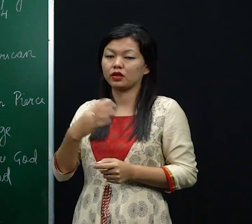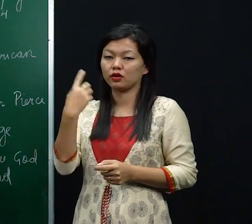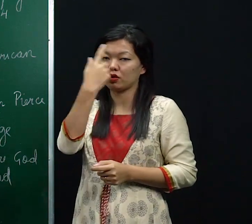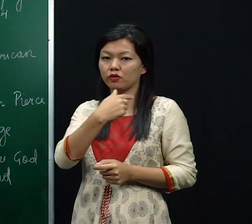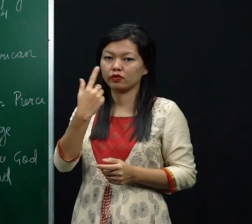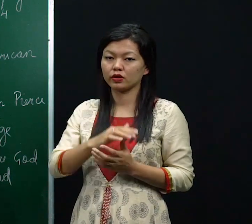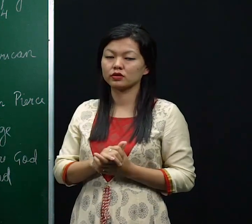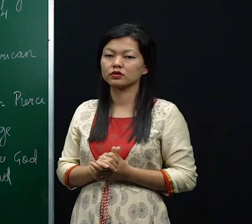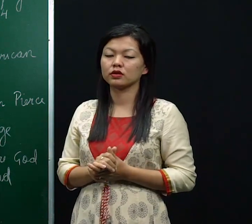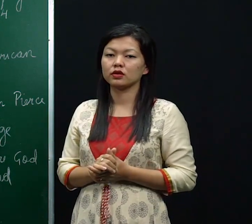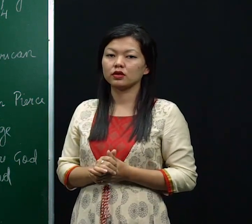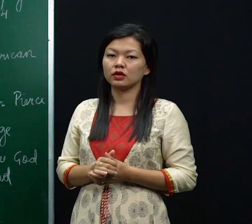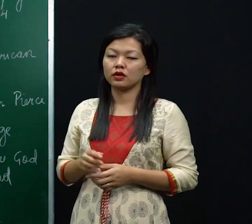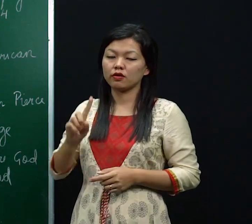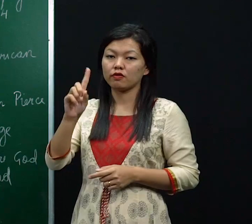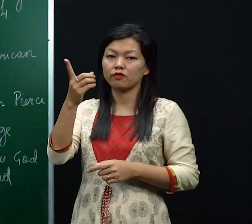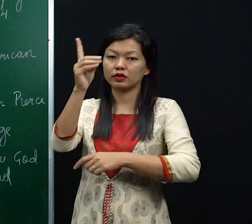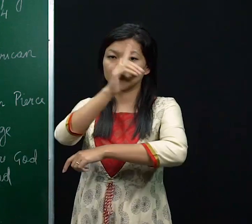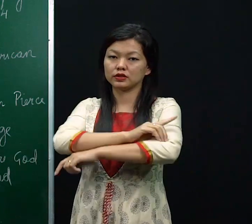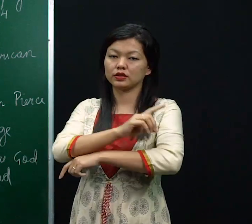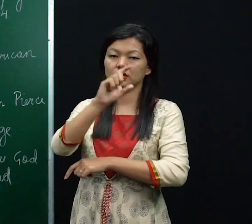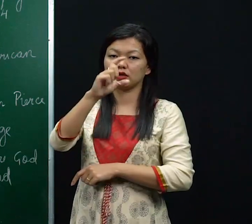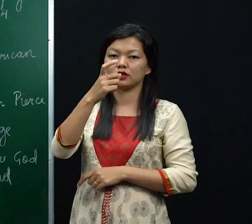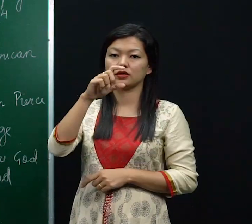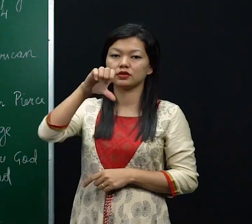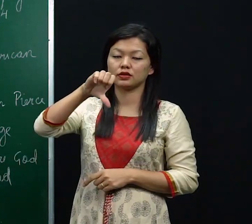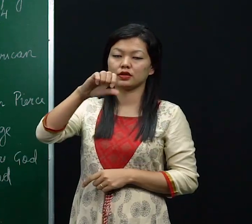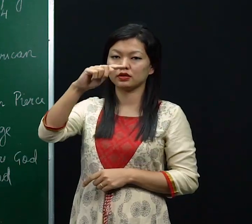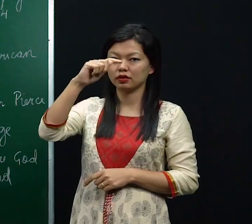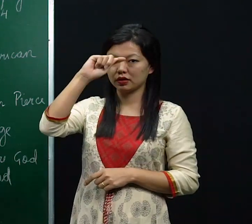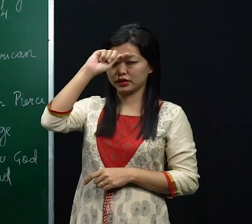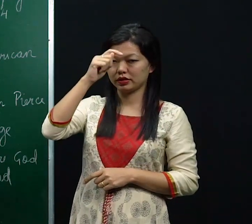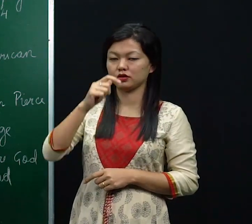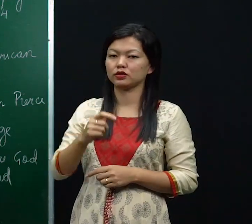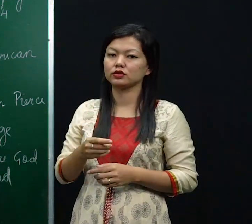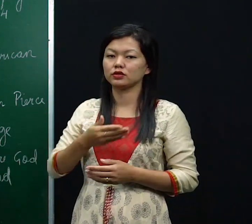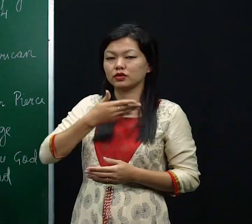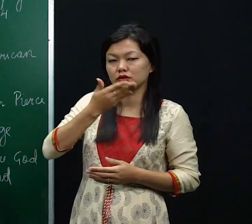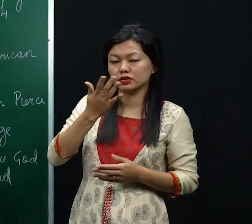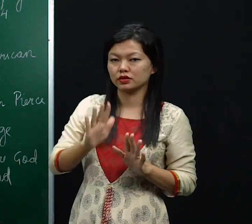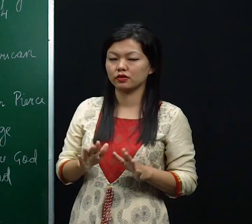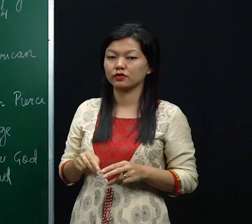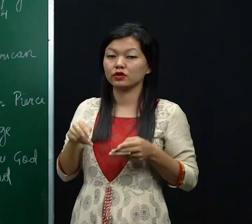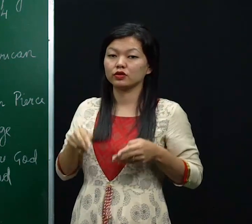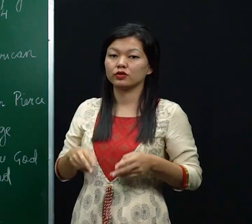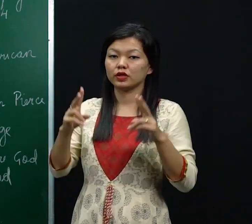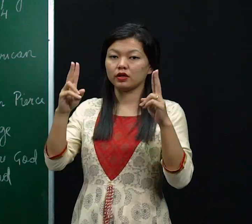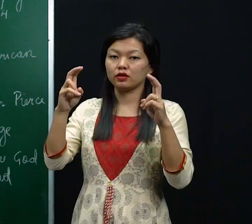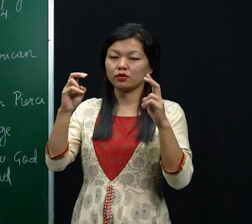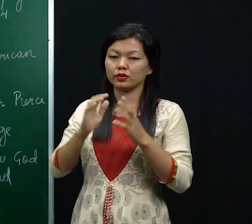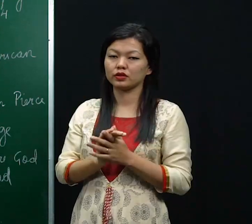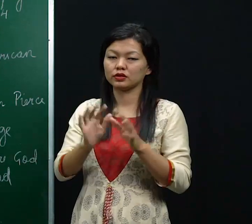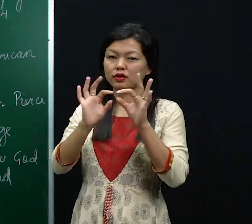is the first day that I'm going to be taking class 9 English. And the topic that I've chosen today is a